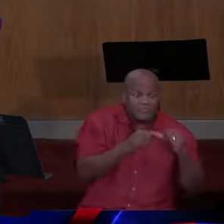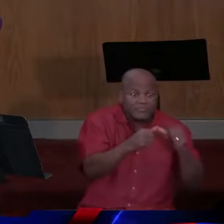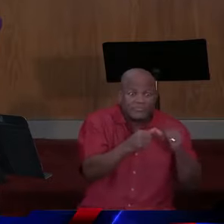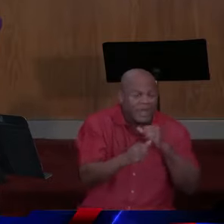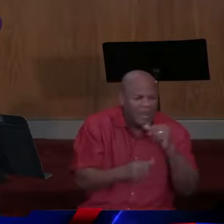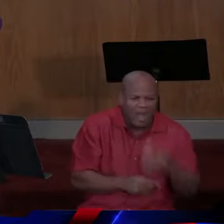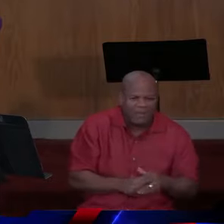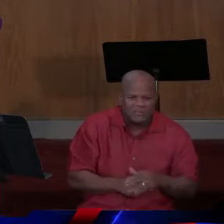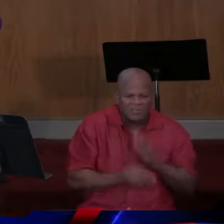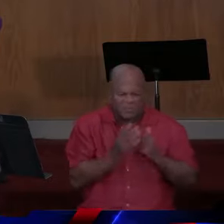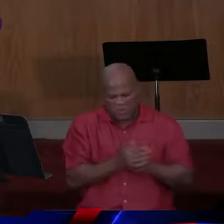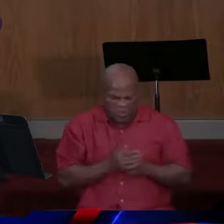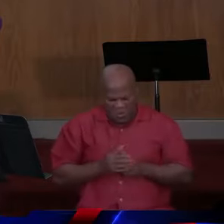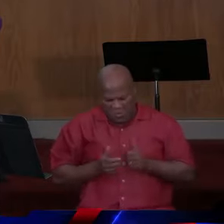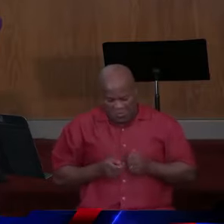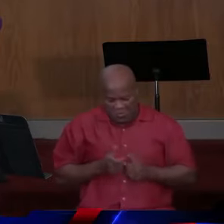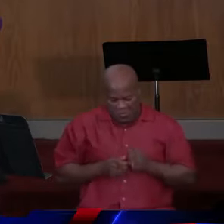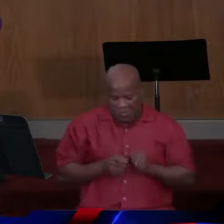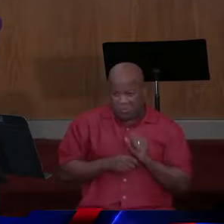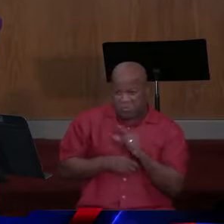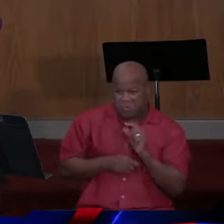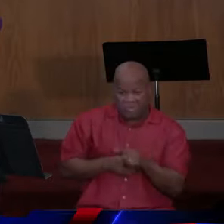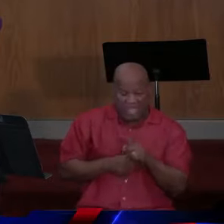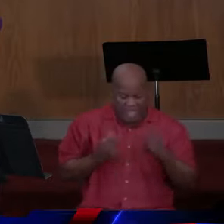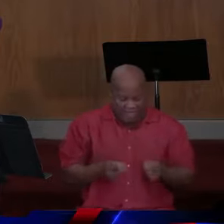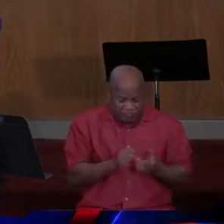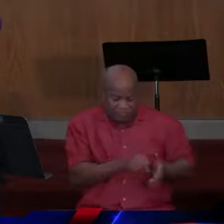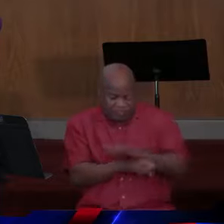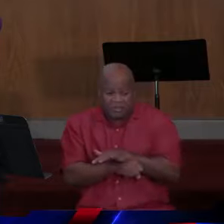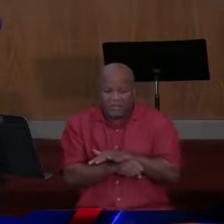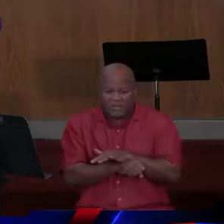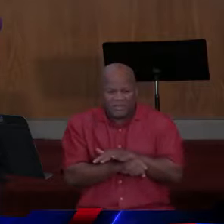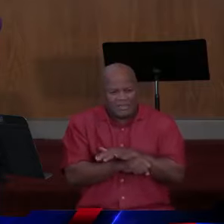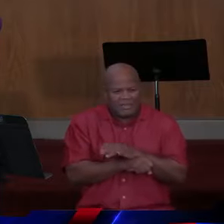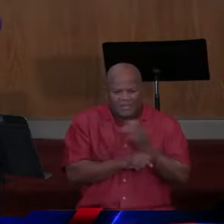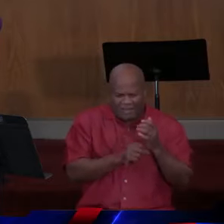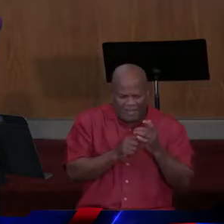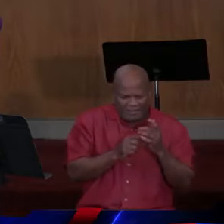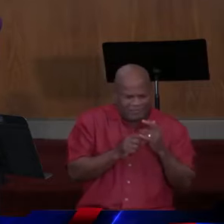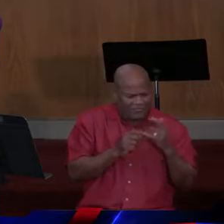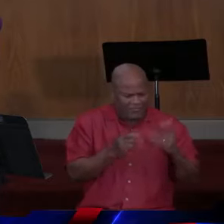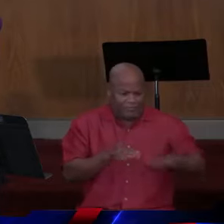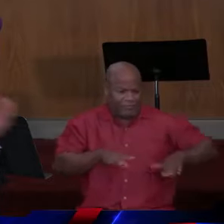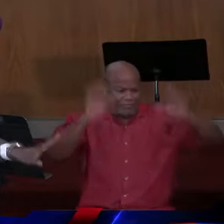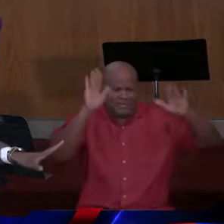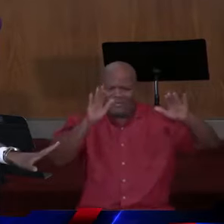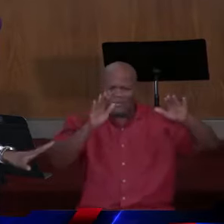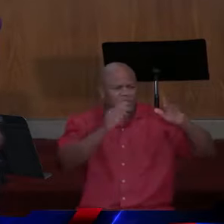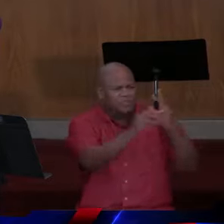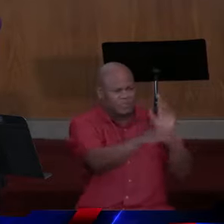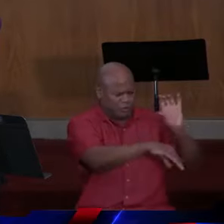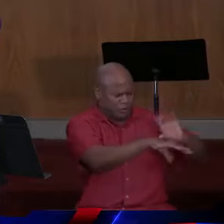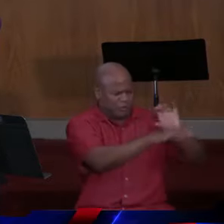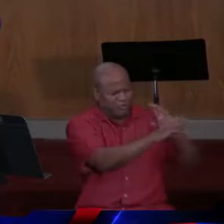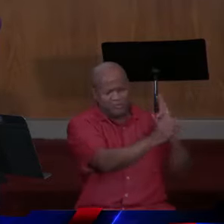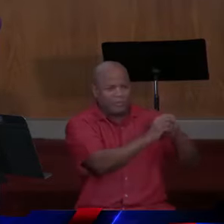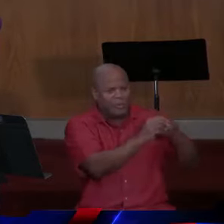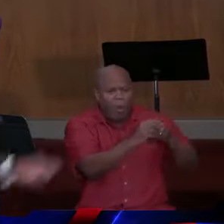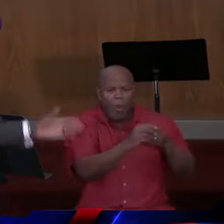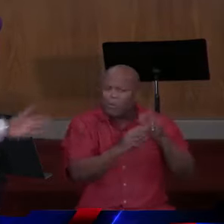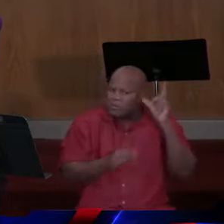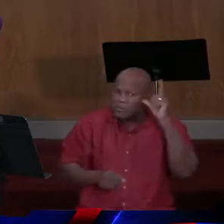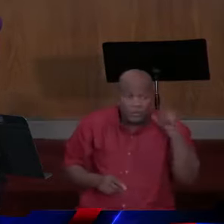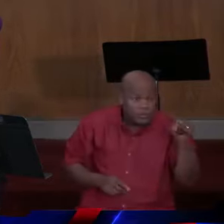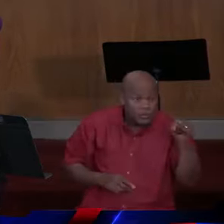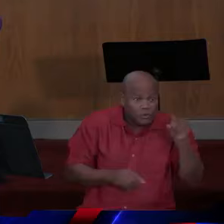and said, oh, when they lift this COVID, I'm going to join your church. Listen, you can't join the fellowship. You